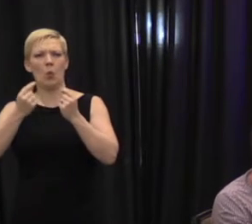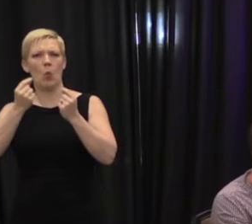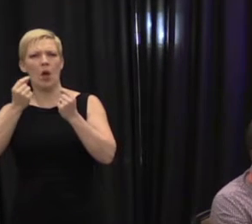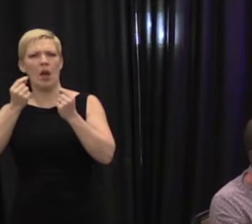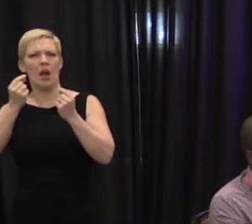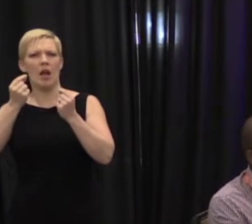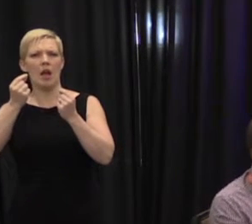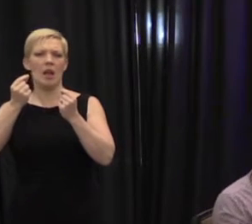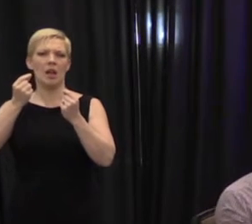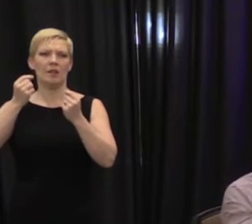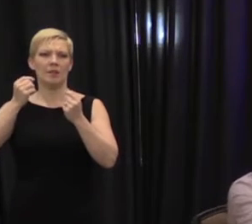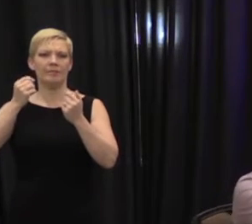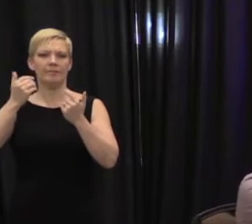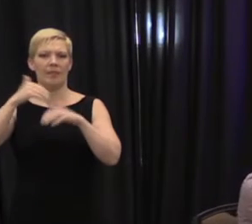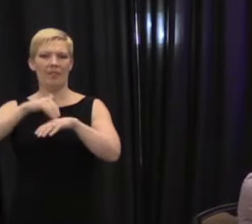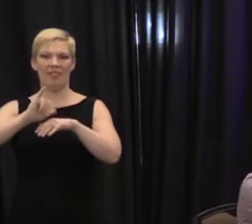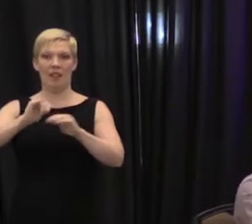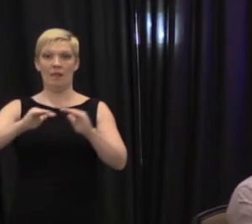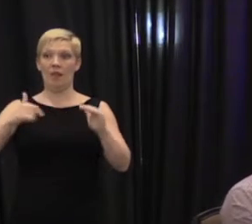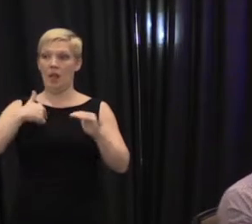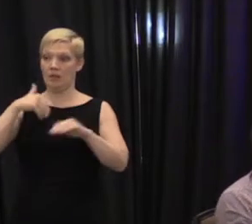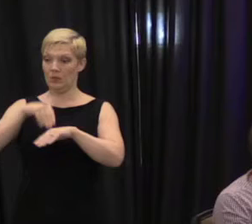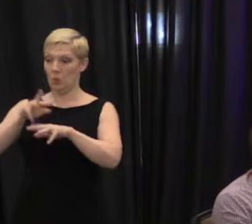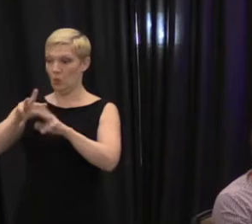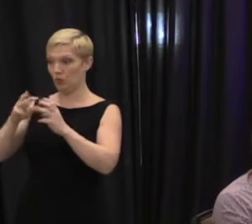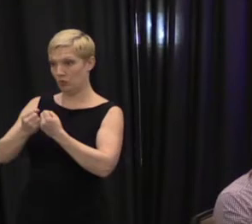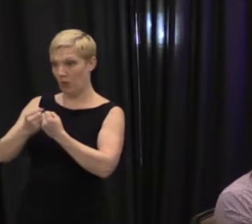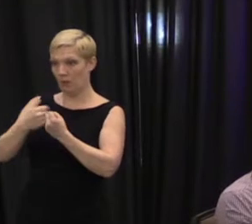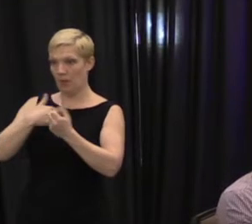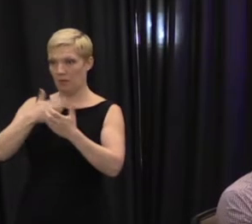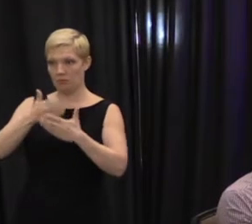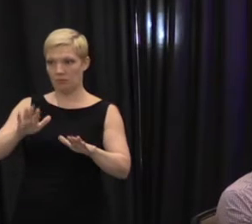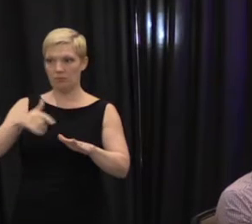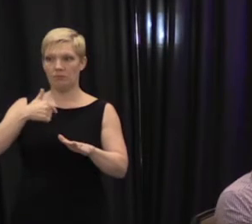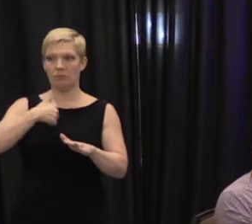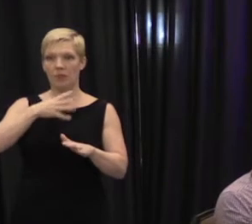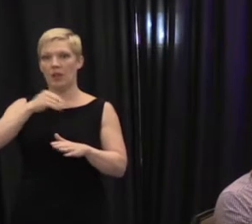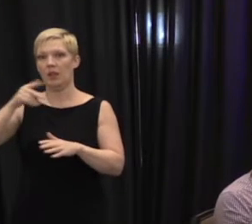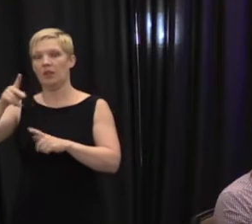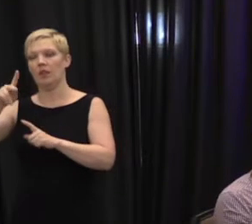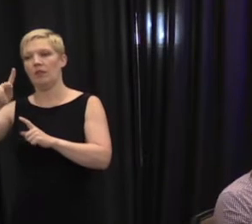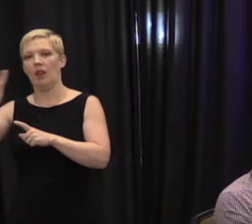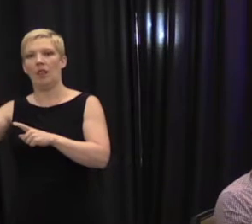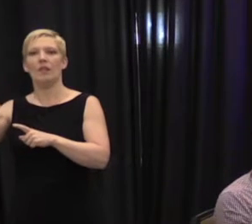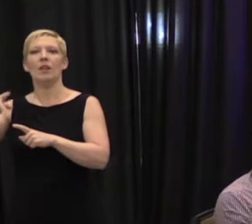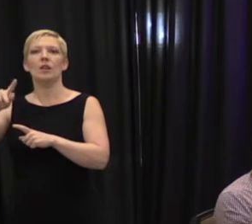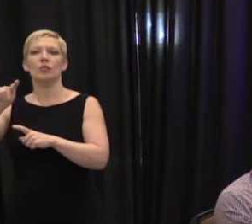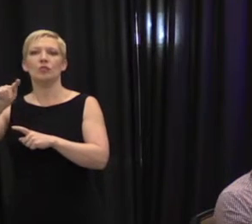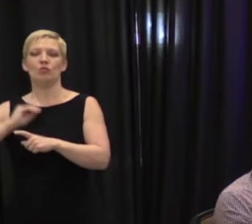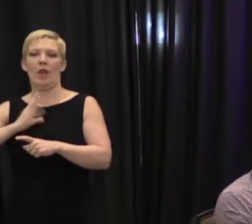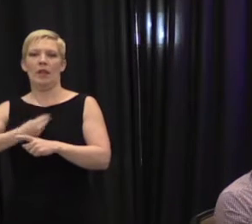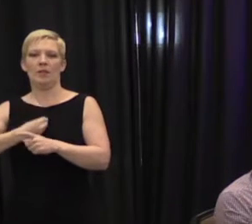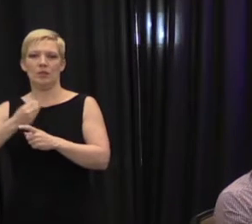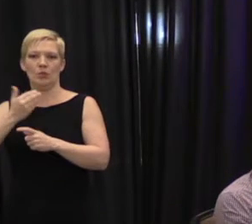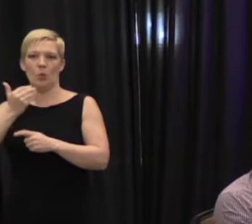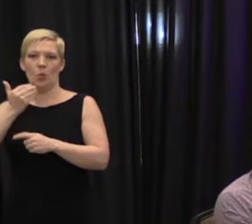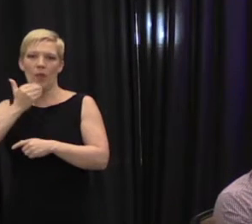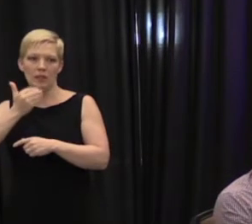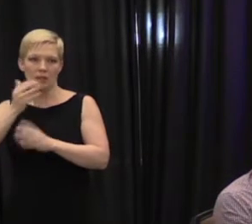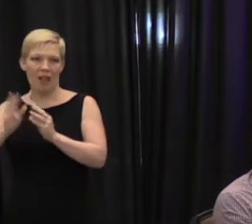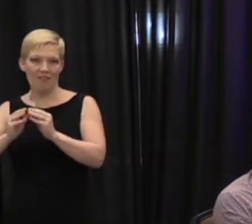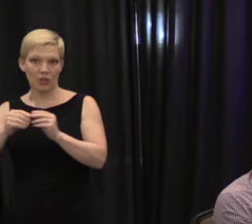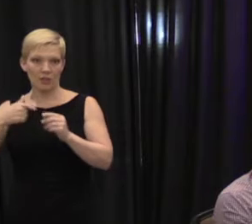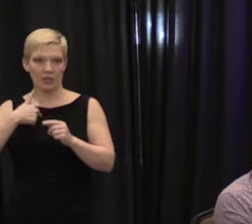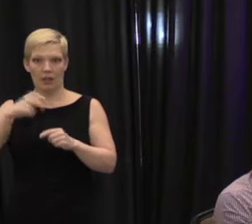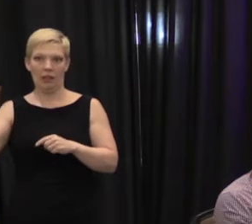this level. I was at a workshop this week. I've been splitting my time between this and the Philadelphia Trans Wellness Conference, which has been some driving. And